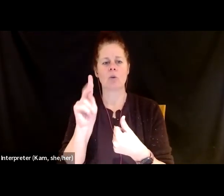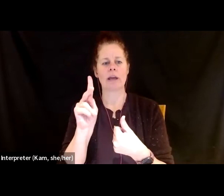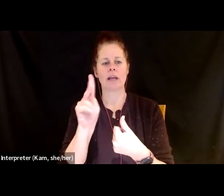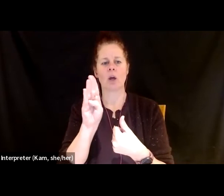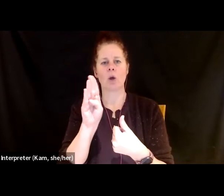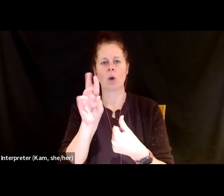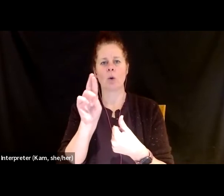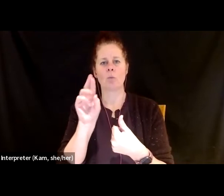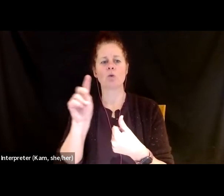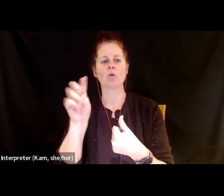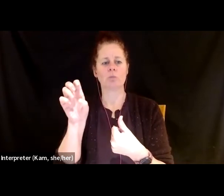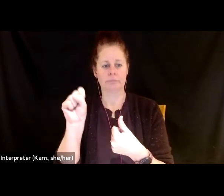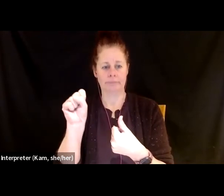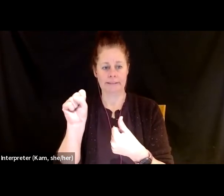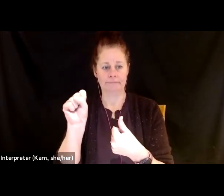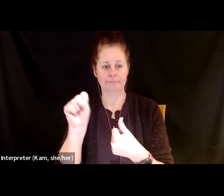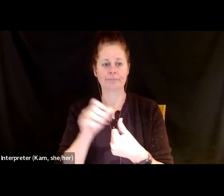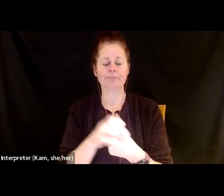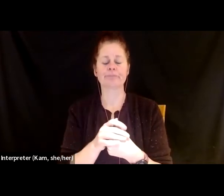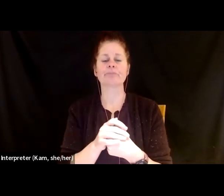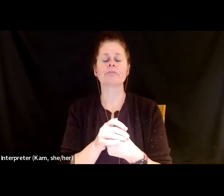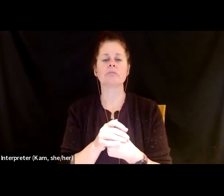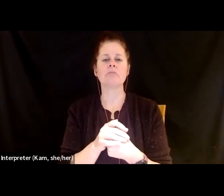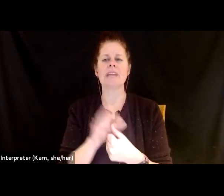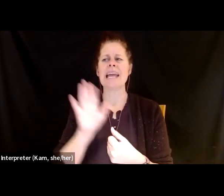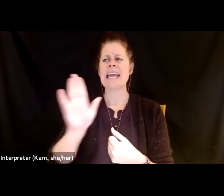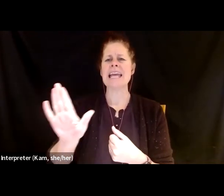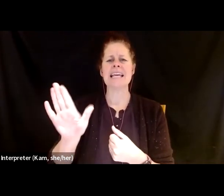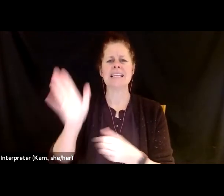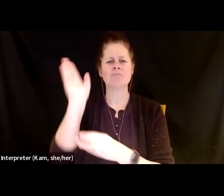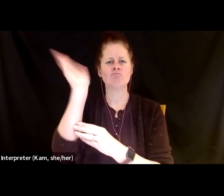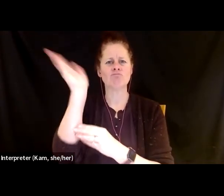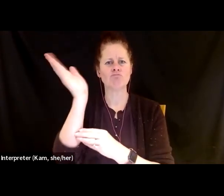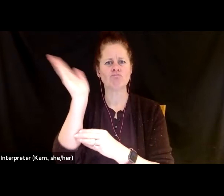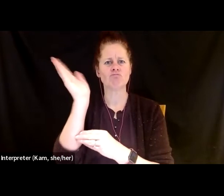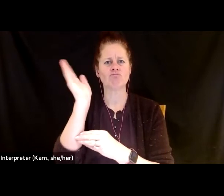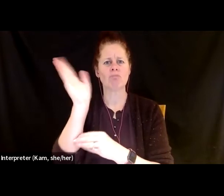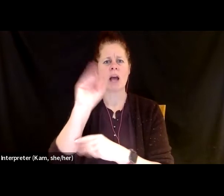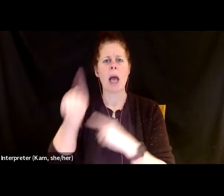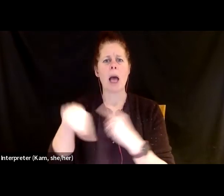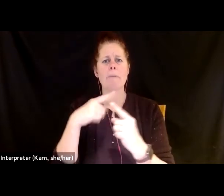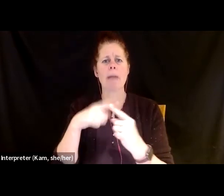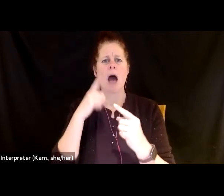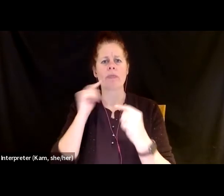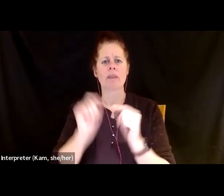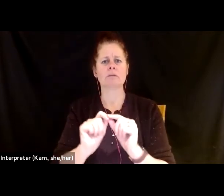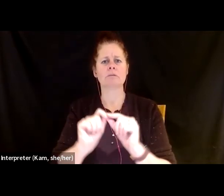us focused on ways we see our work through the lens of Black males